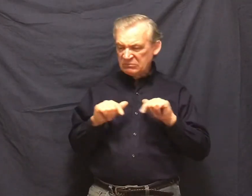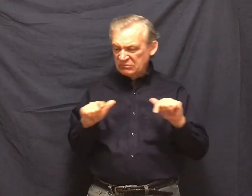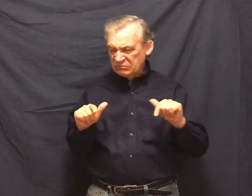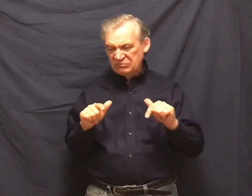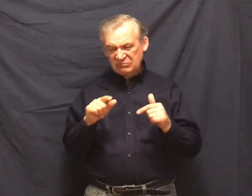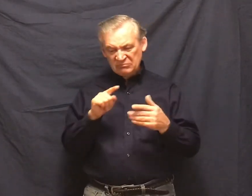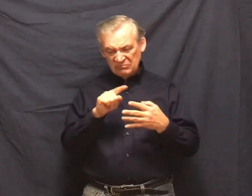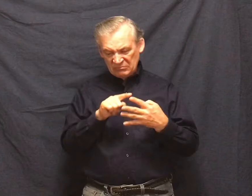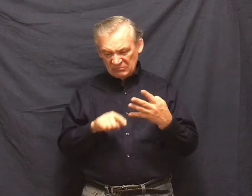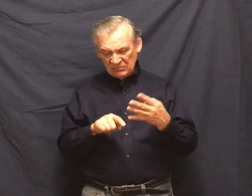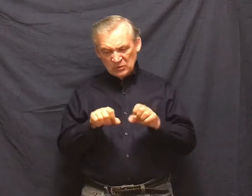a pair of rubber boots,